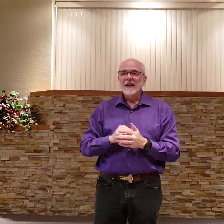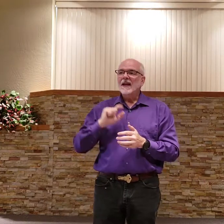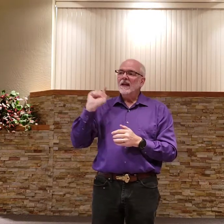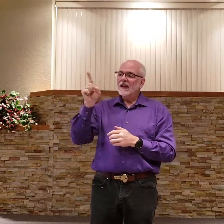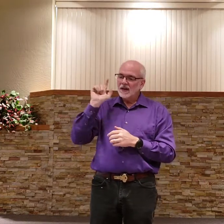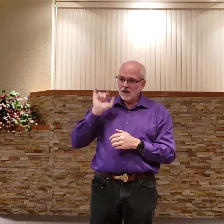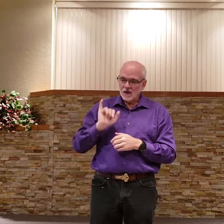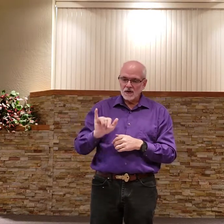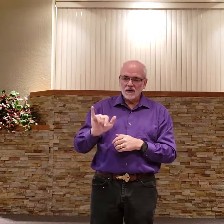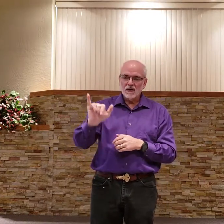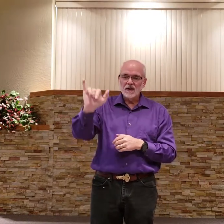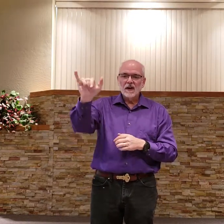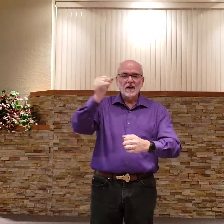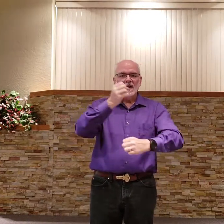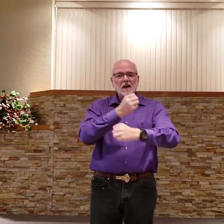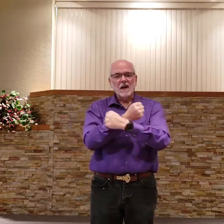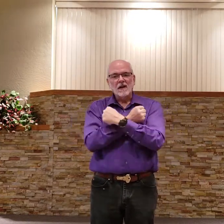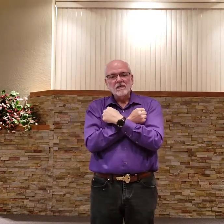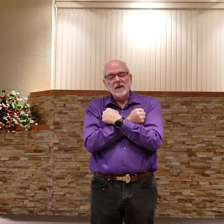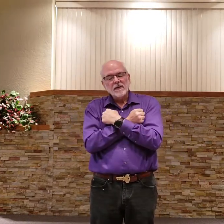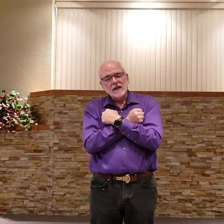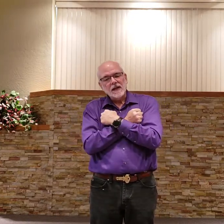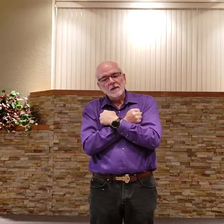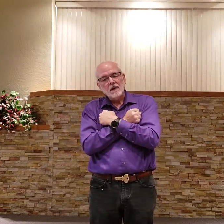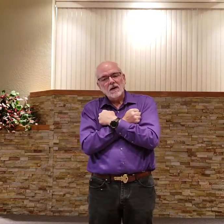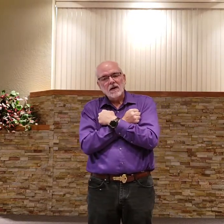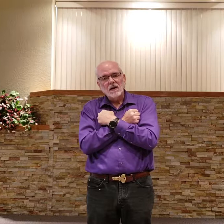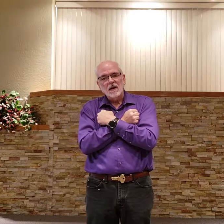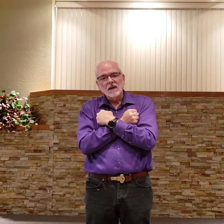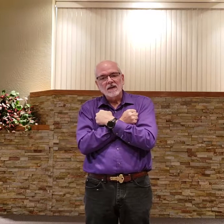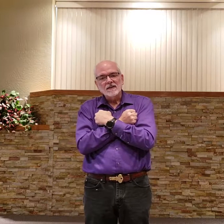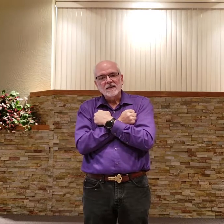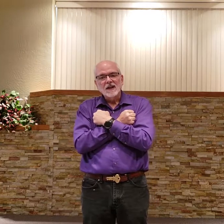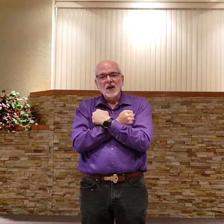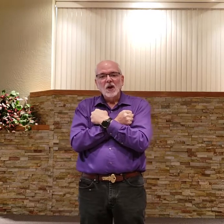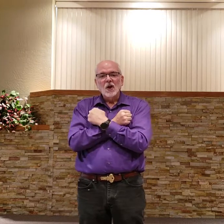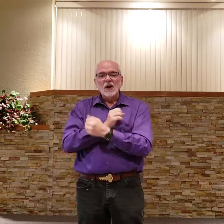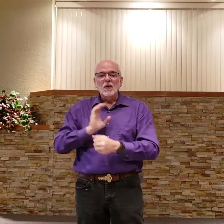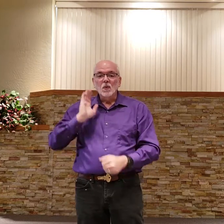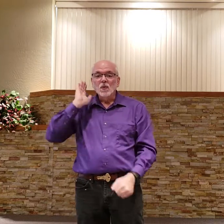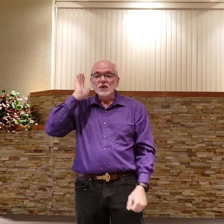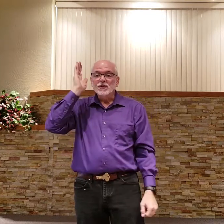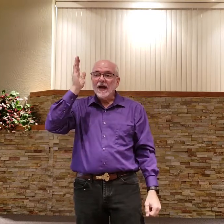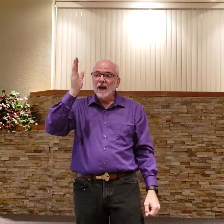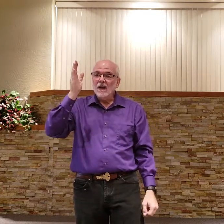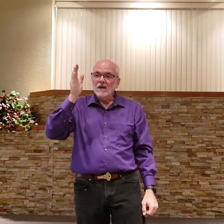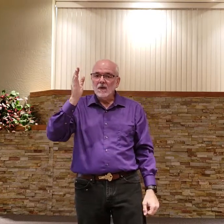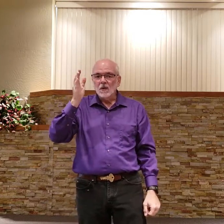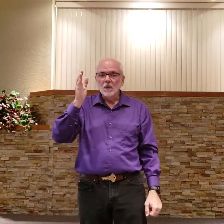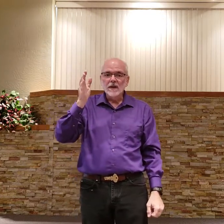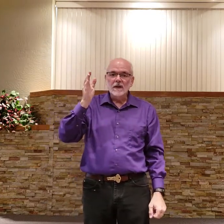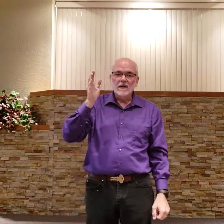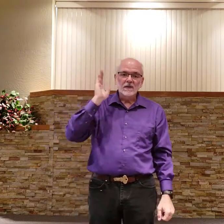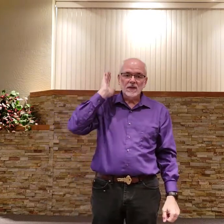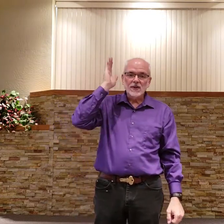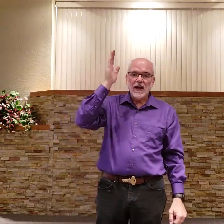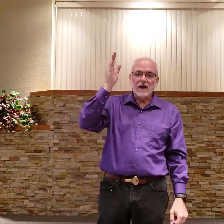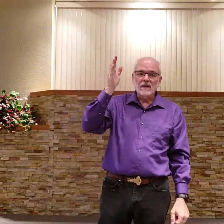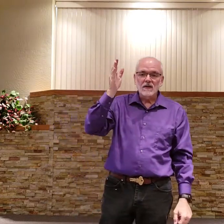Eternal love, give that teddy bear a hug. shall or will, shall,